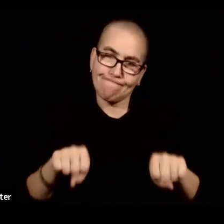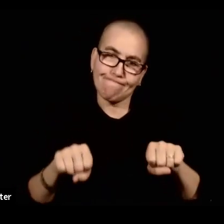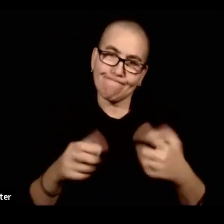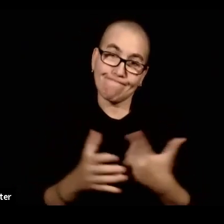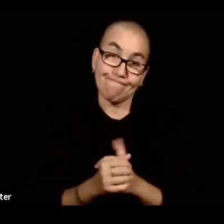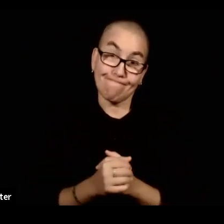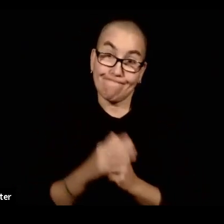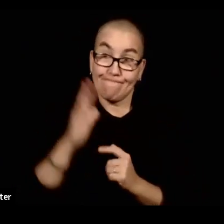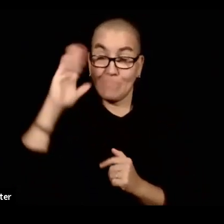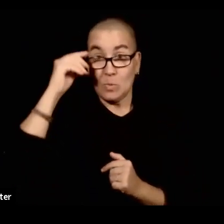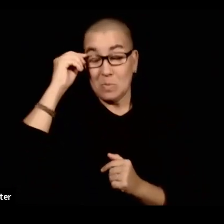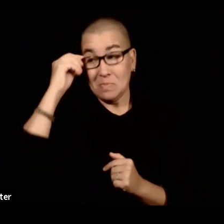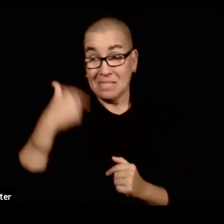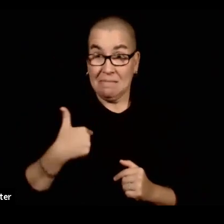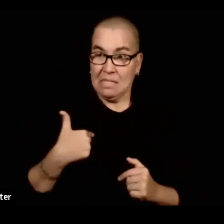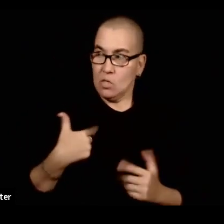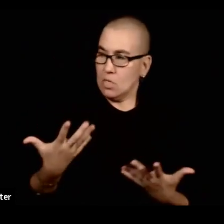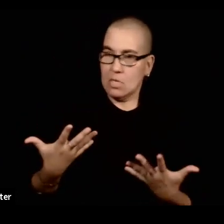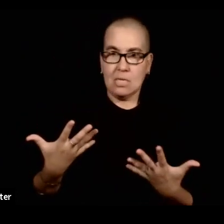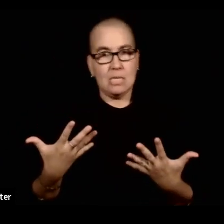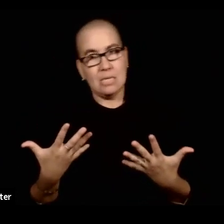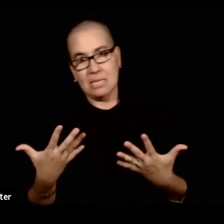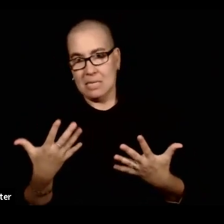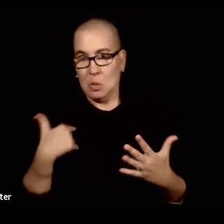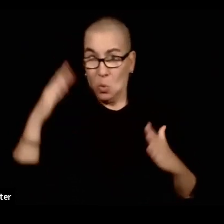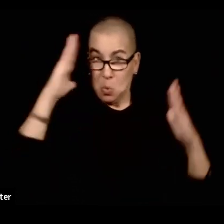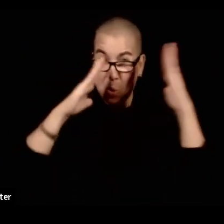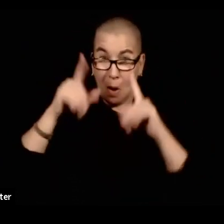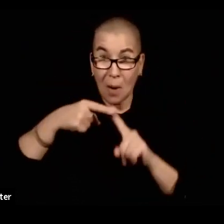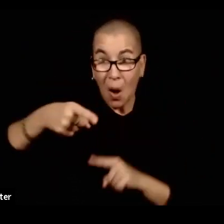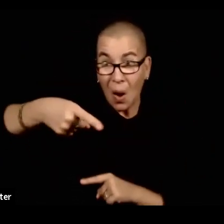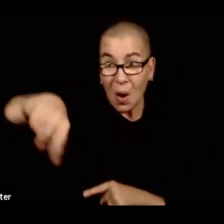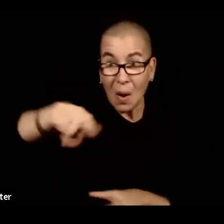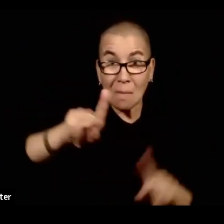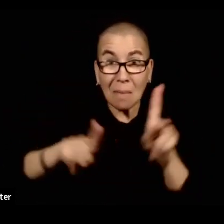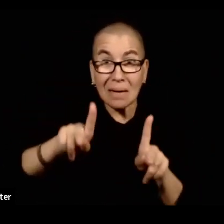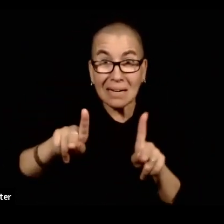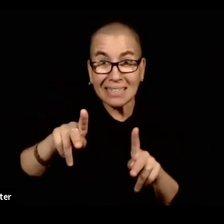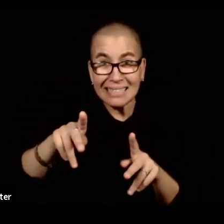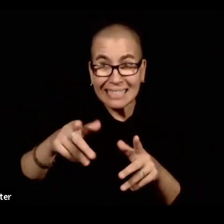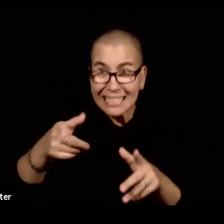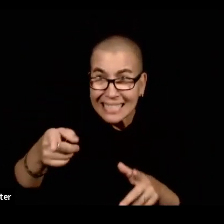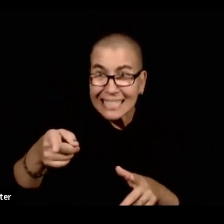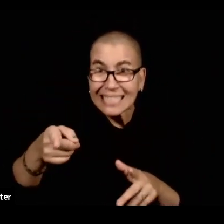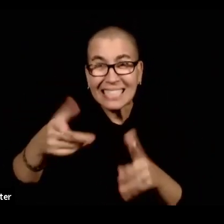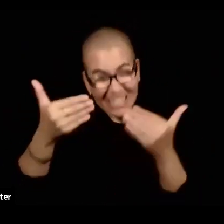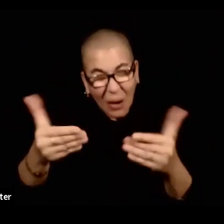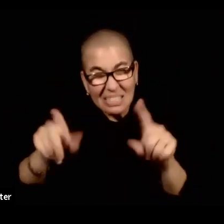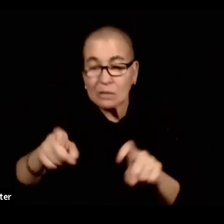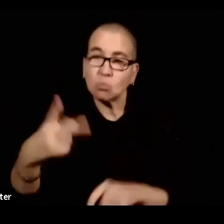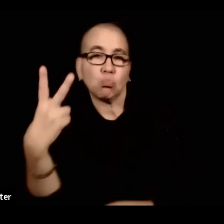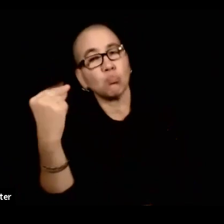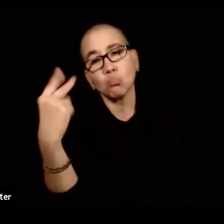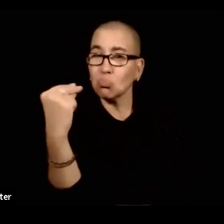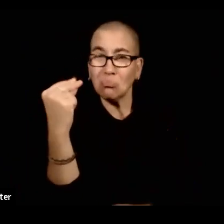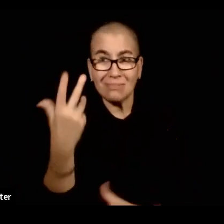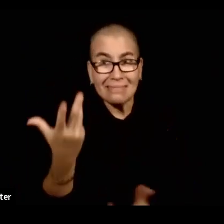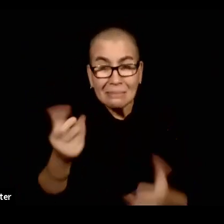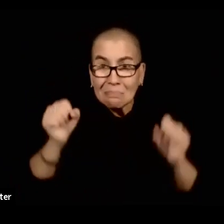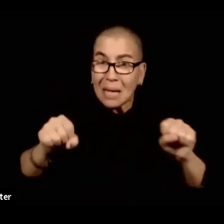tested? Why would they not? Why would, especially if they develop symptoms? We certainly would hope that people